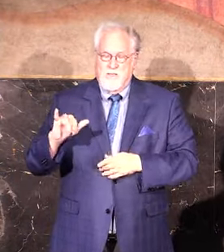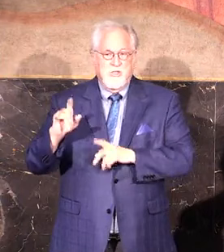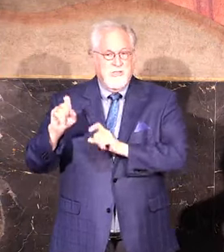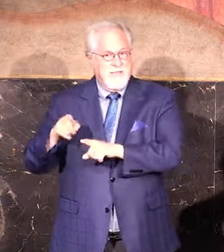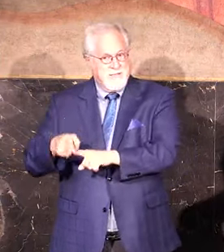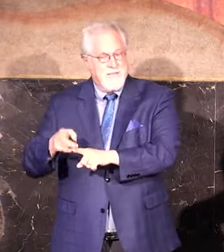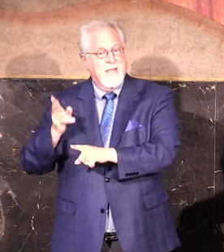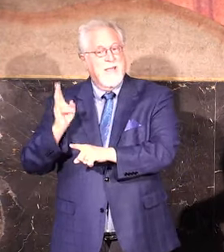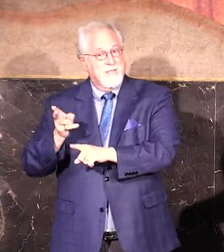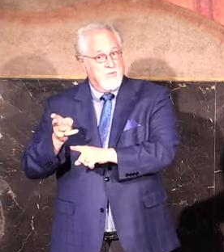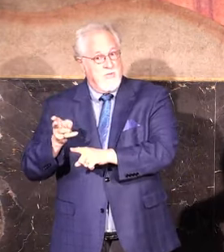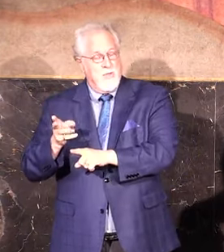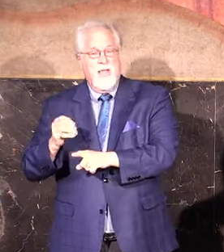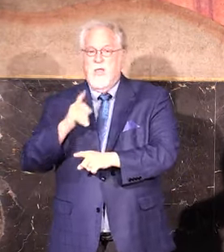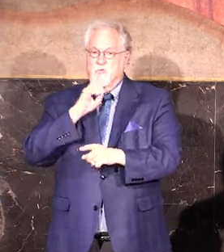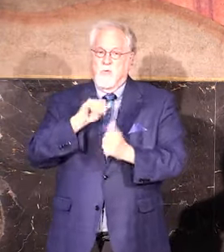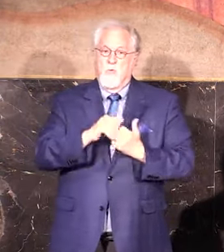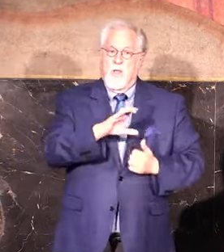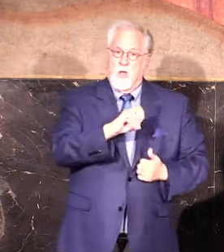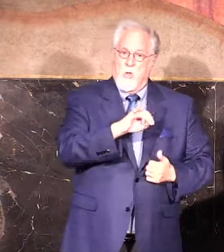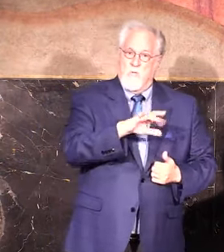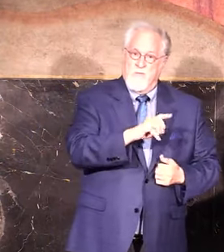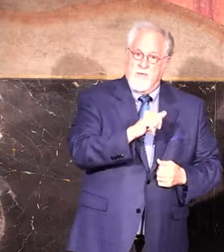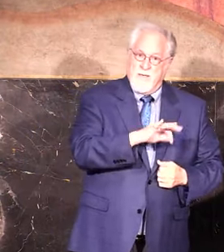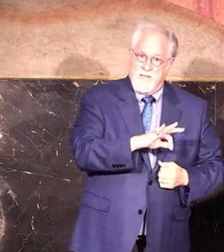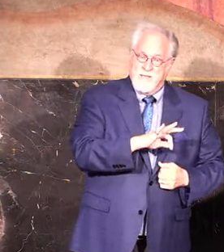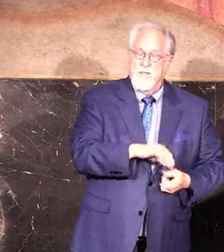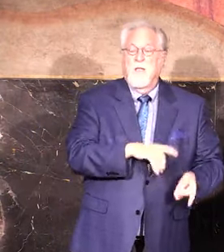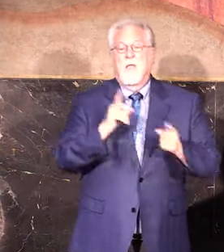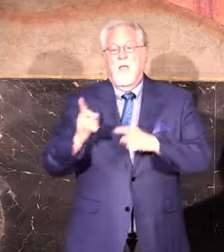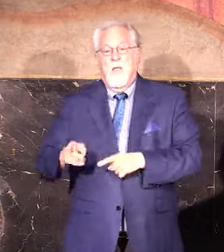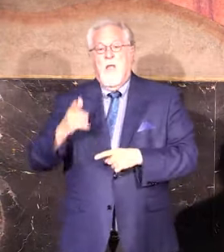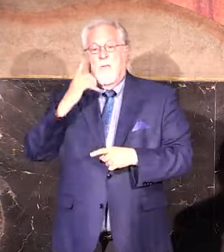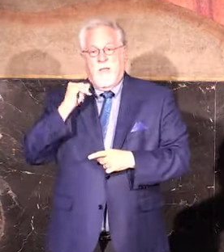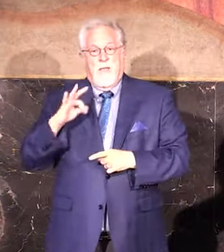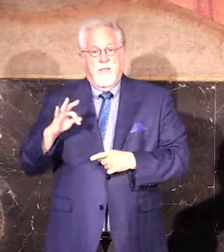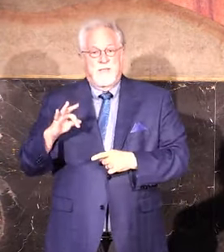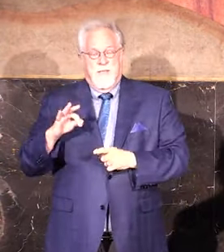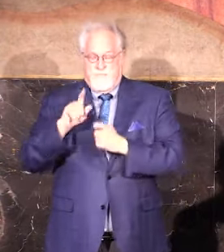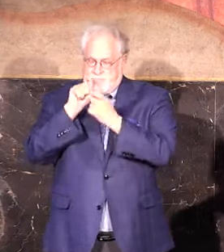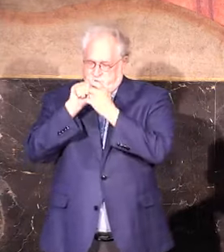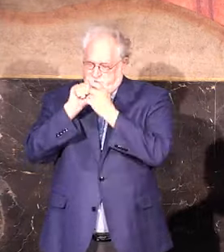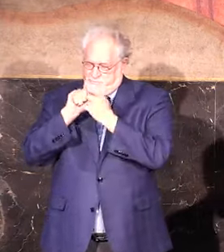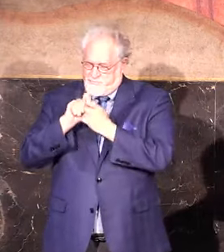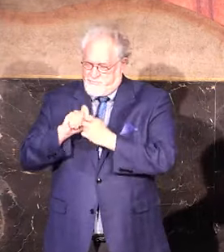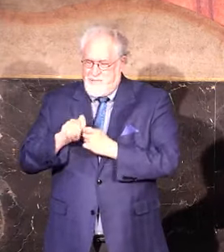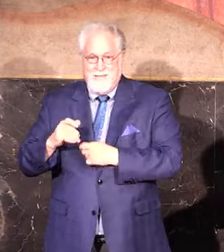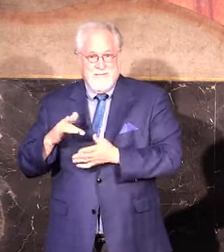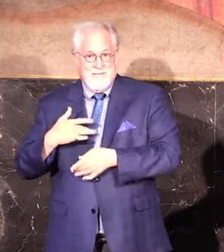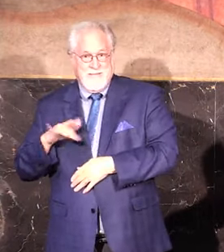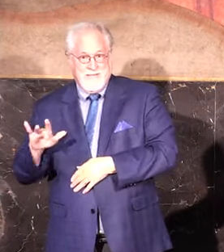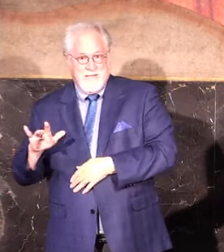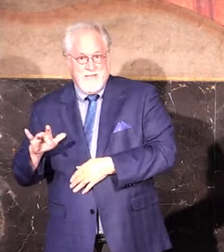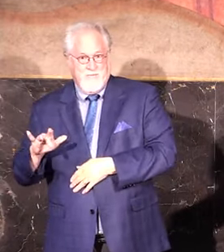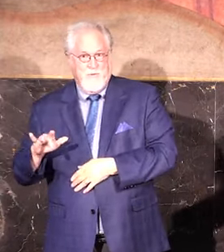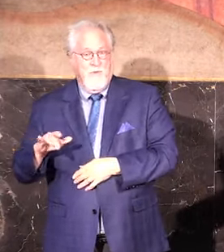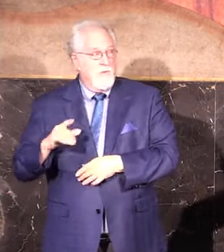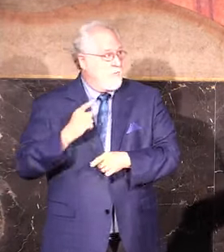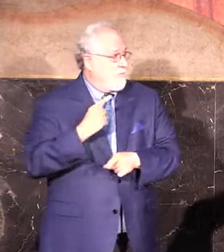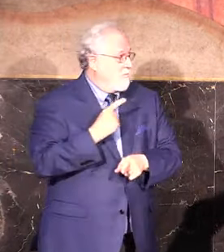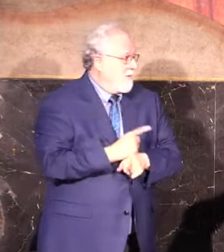and it's true in the case of COVID-19, because of the specificity and the sensitivity, those are the two right words,